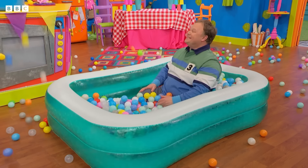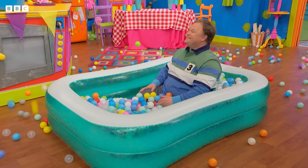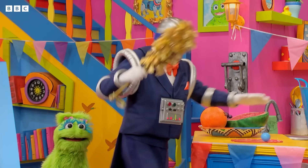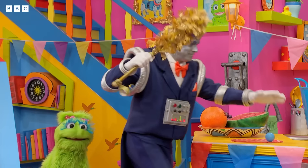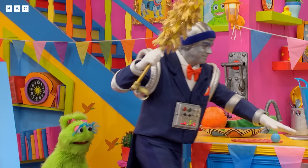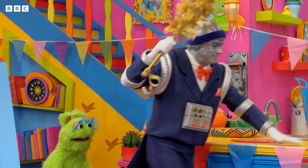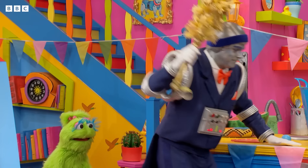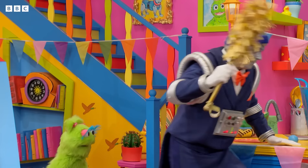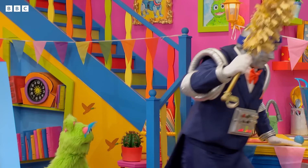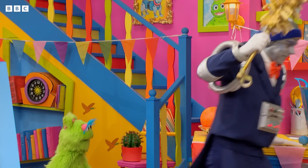stand.